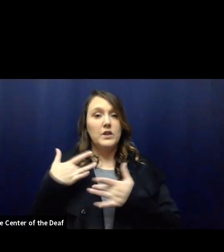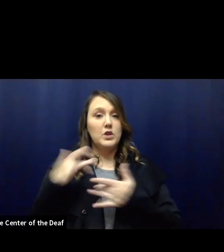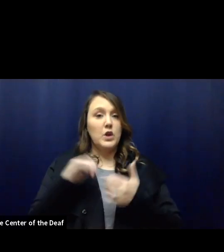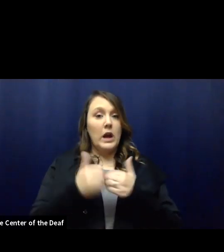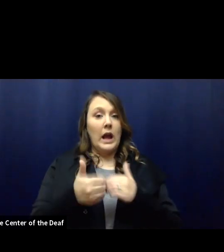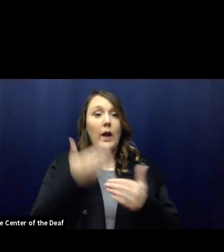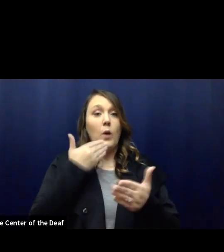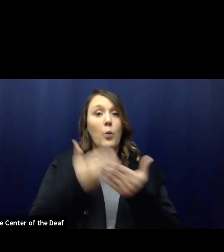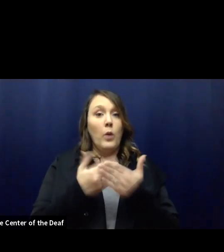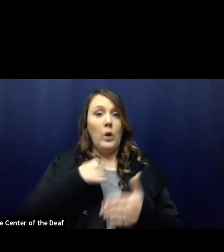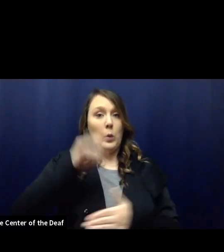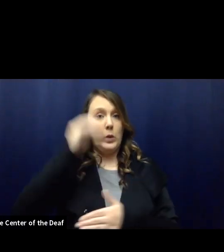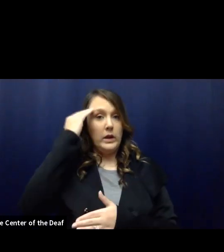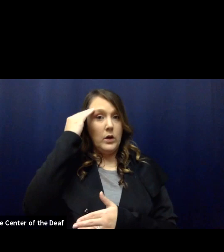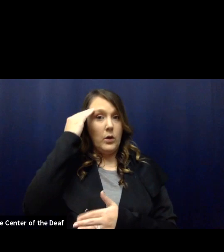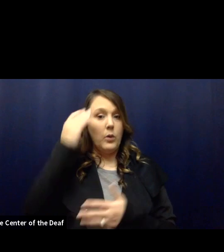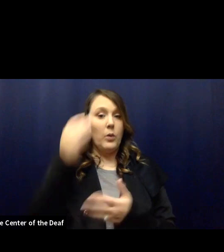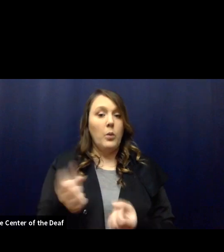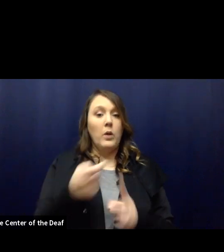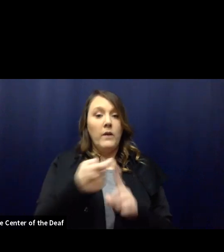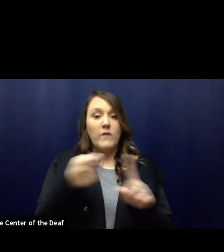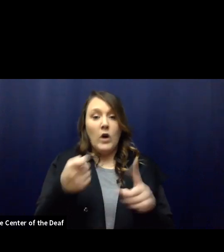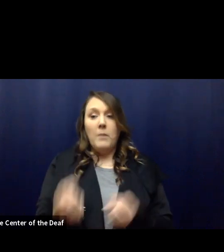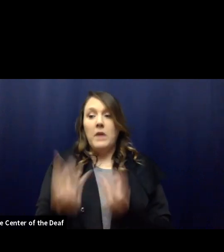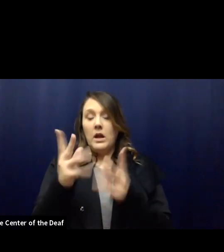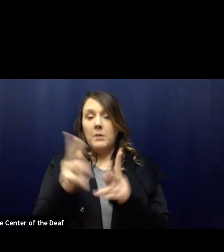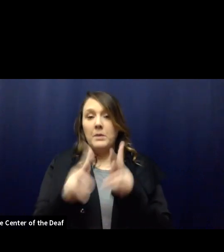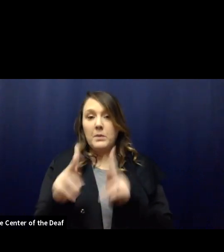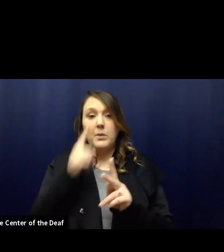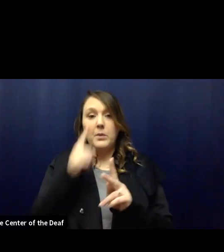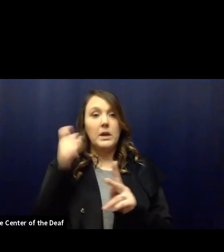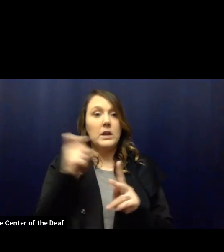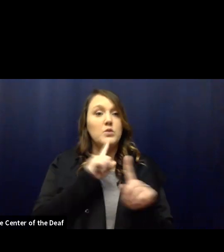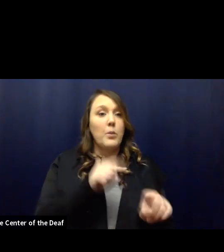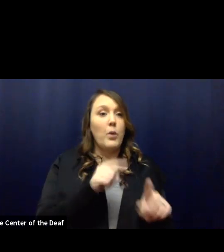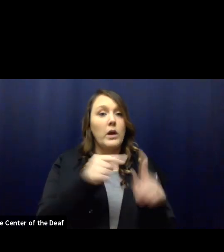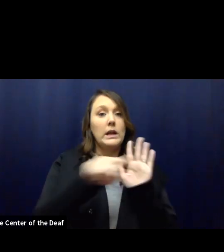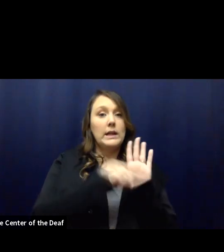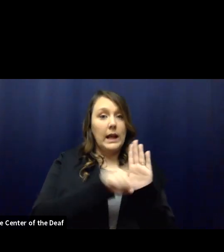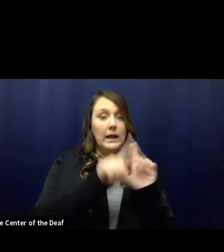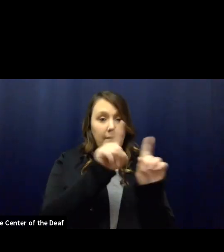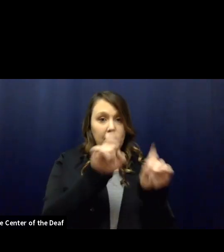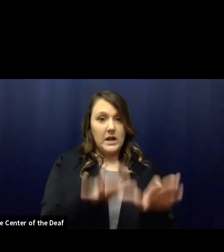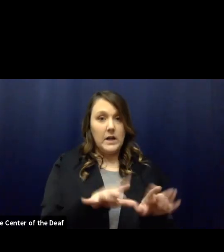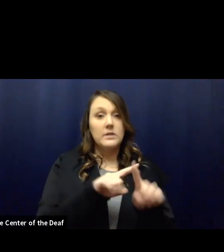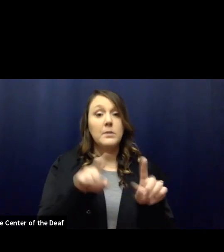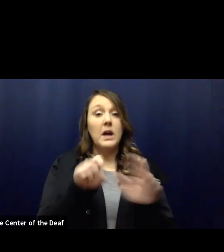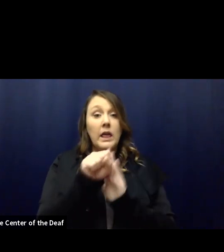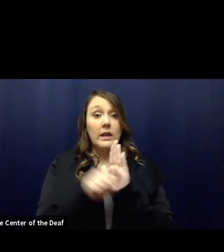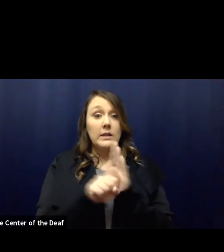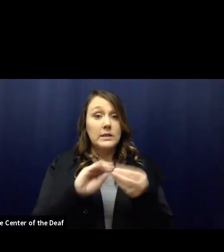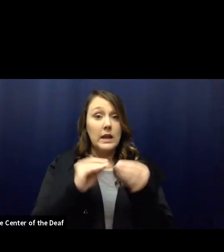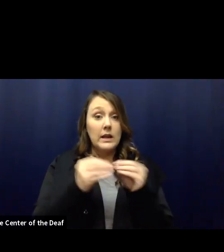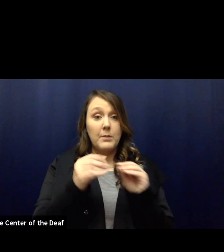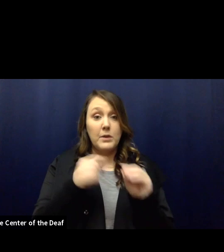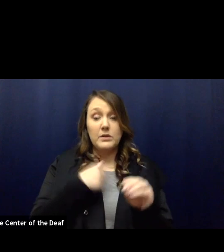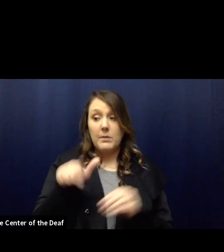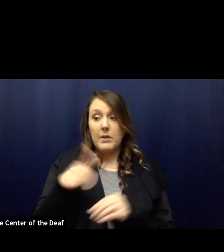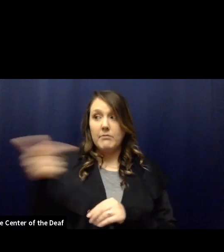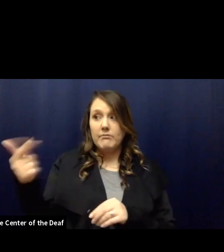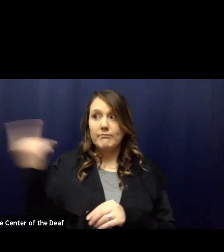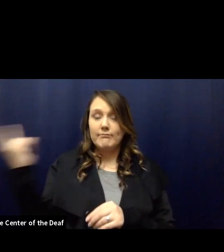the denominator is there because of the reporting of negative tests. And so, but the state numbers, I don't have them in my head, but I'm gonna let Dr. Gray give them to you